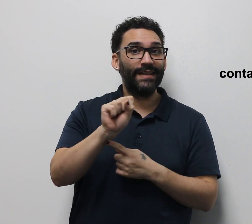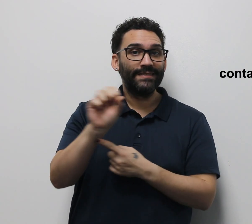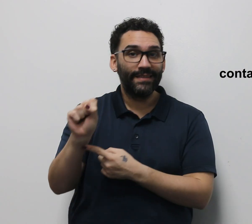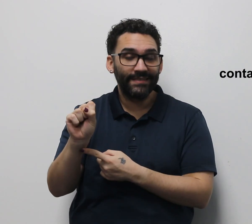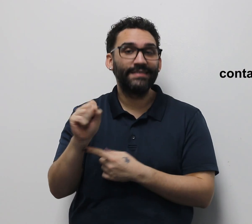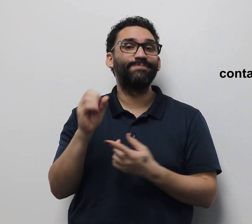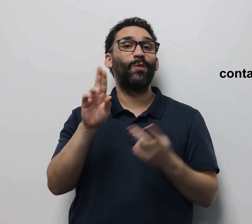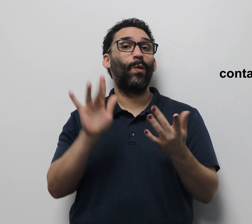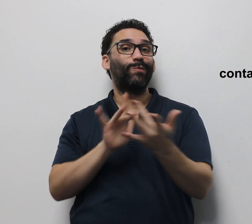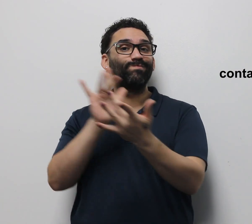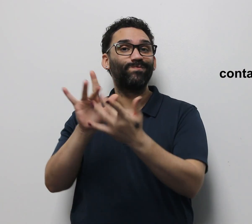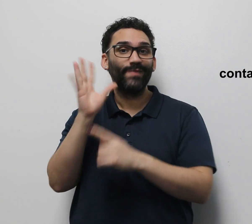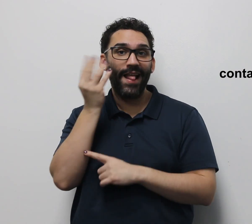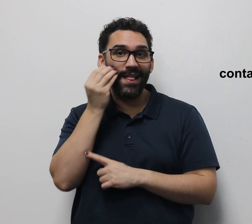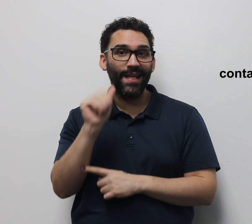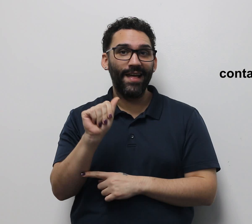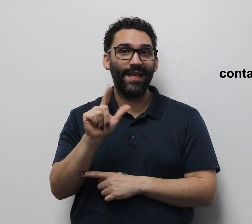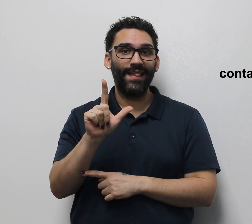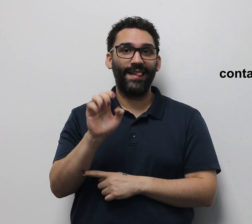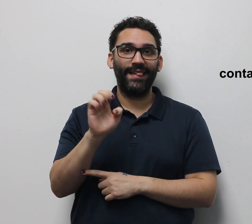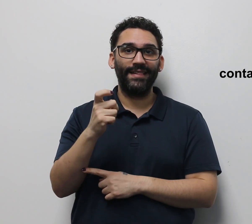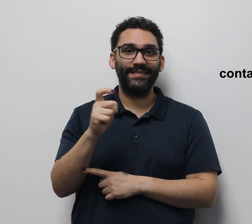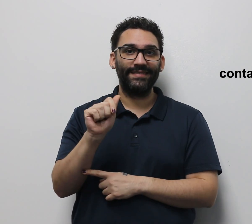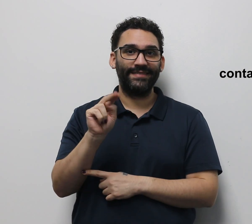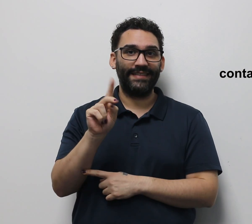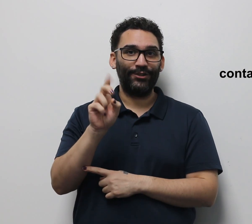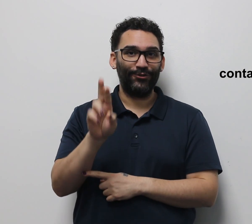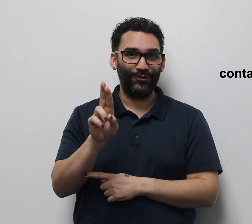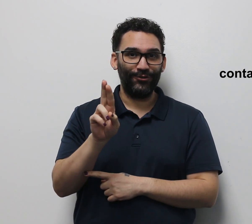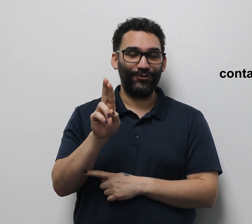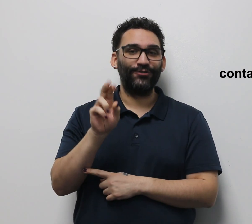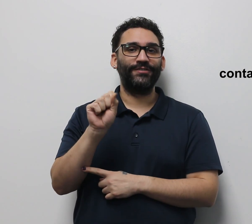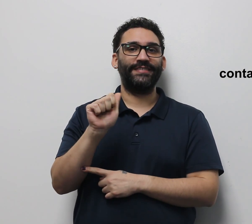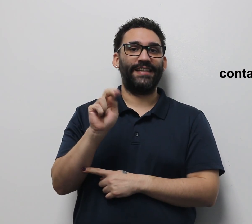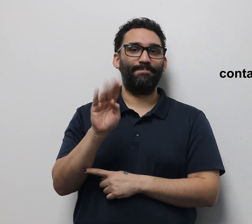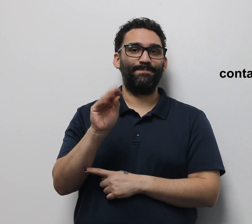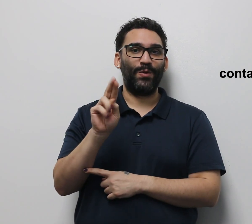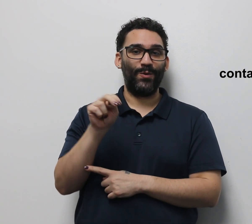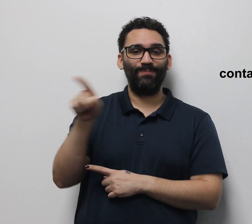Deaf and Hard of Hearing Service Center, your CSS, or our very beautiful Alexander